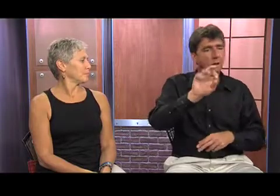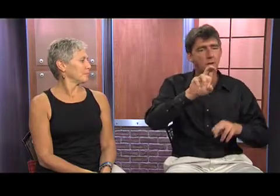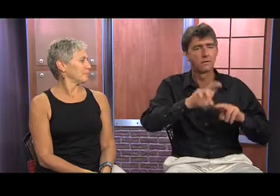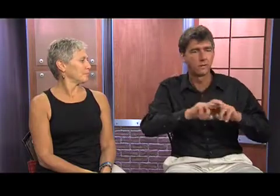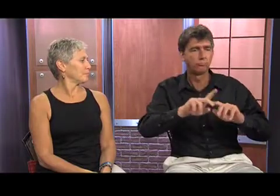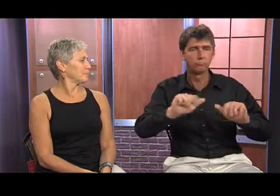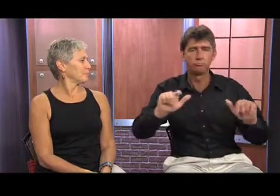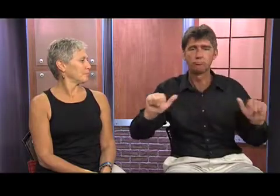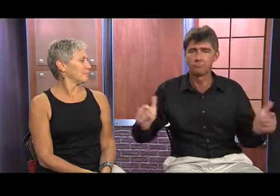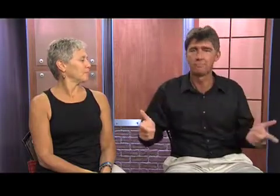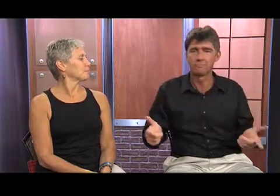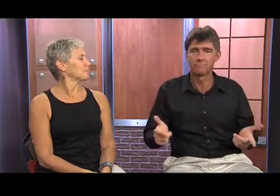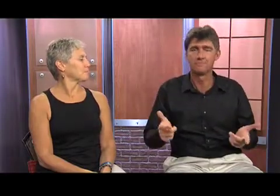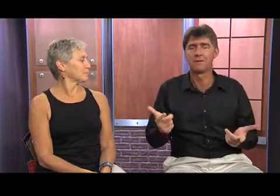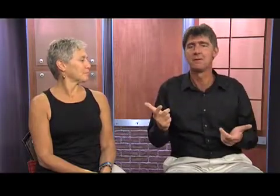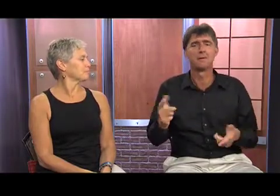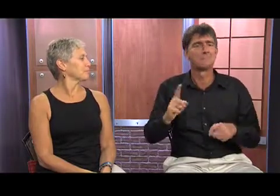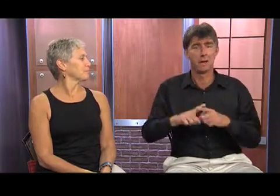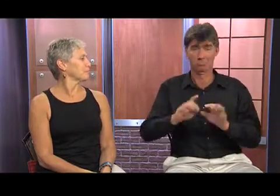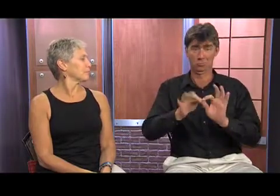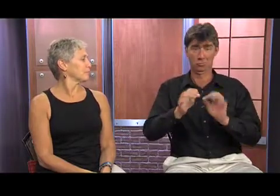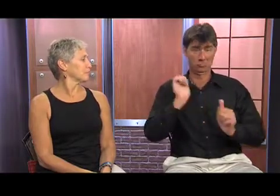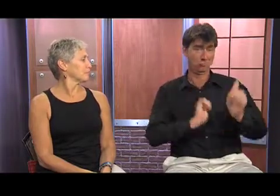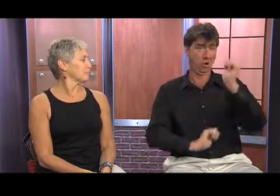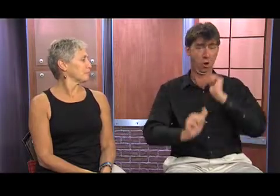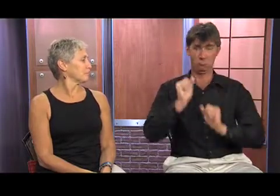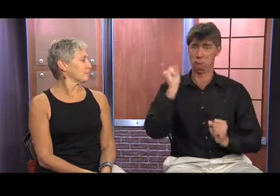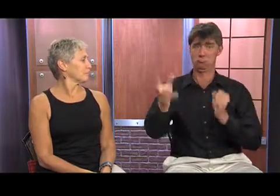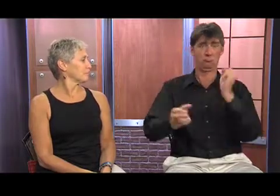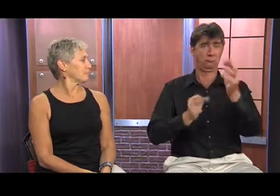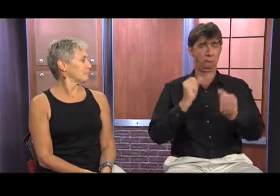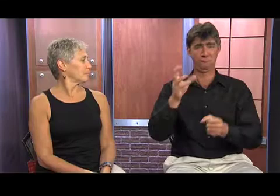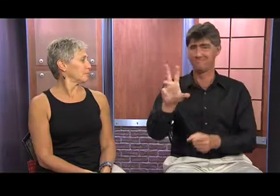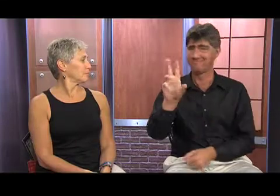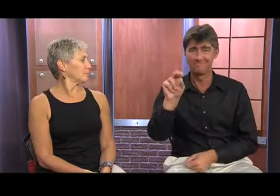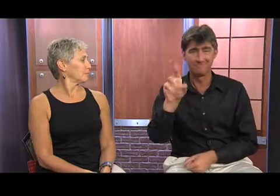access to all of the announcements. But historically, Cirque du Soleil does not have